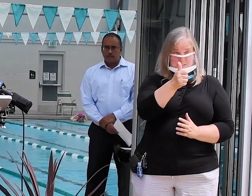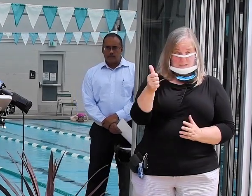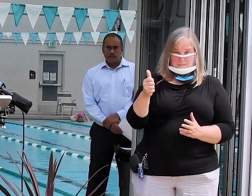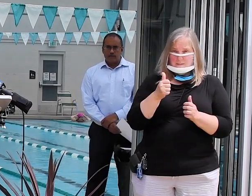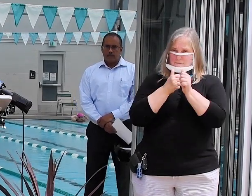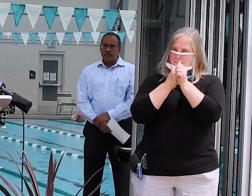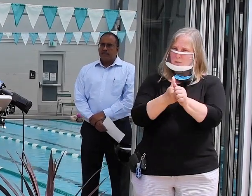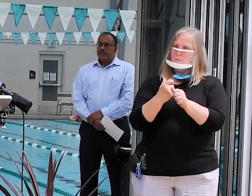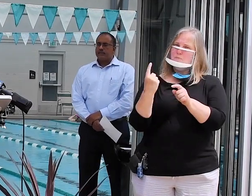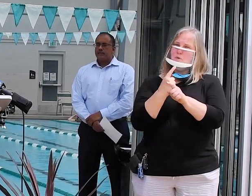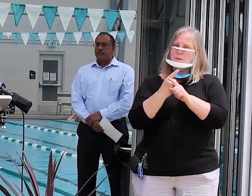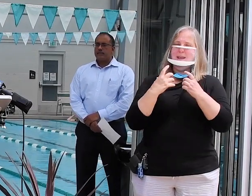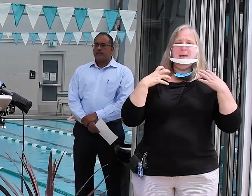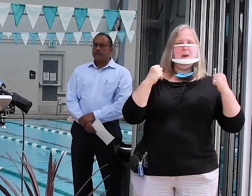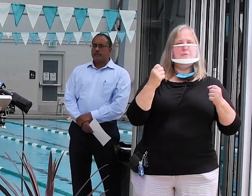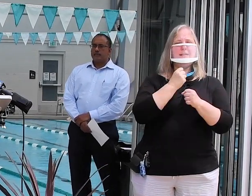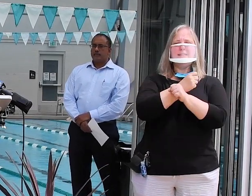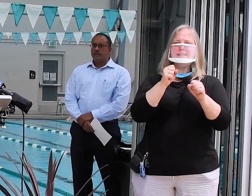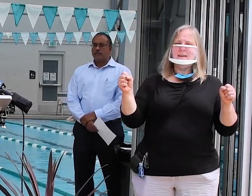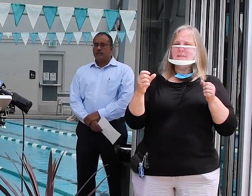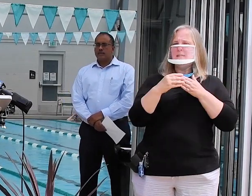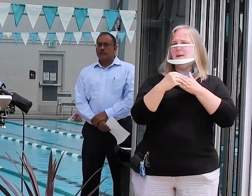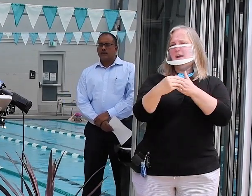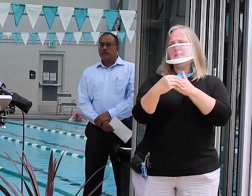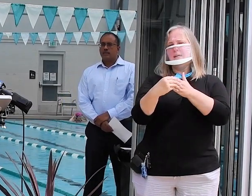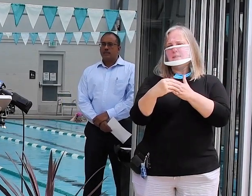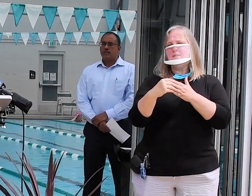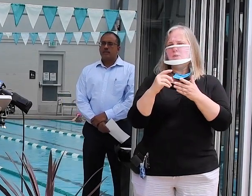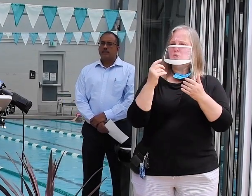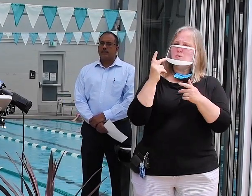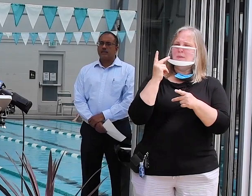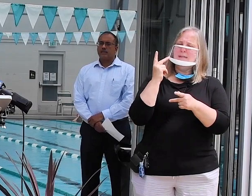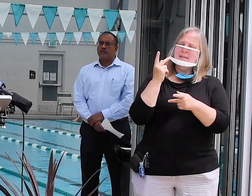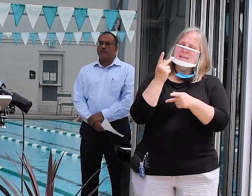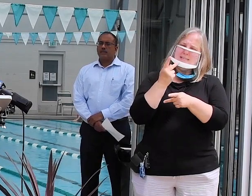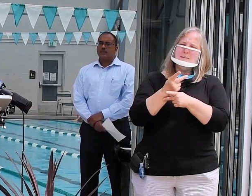appropriate health and safety guidelines to keep everyone safe.